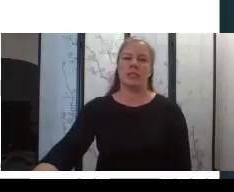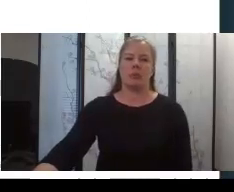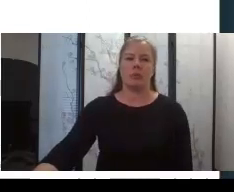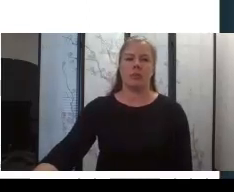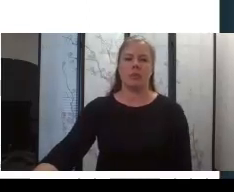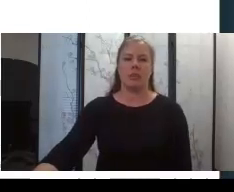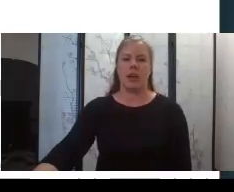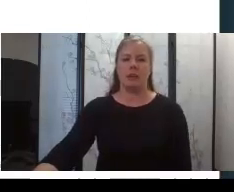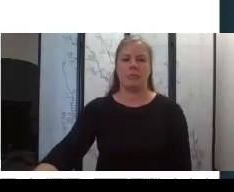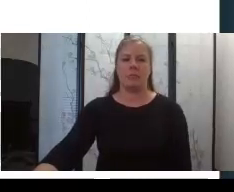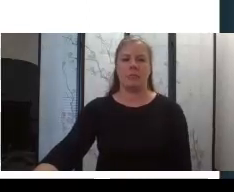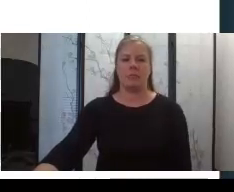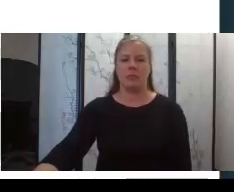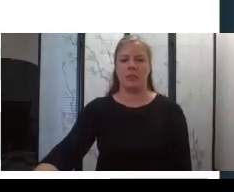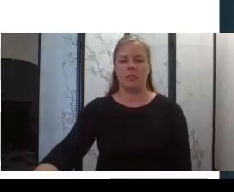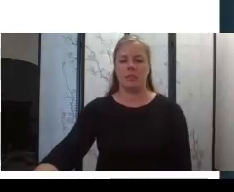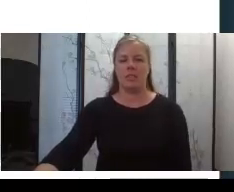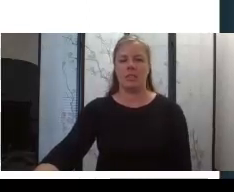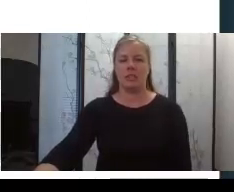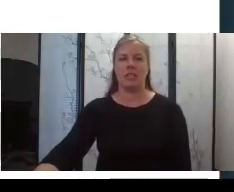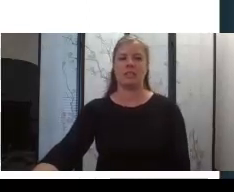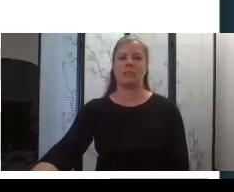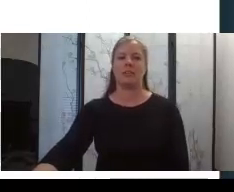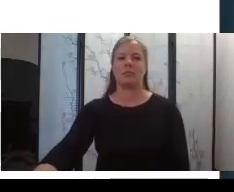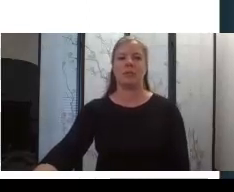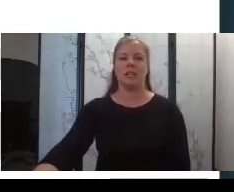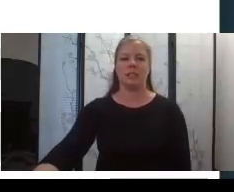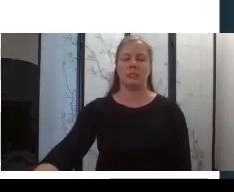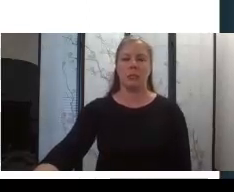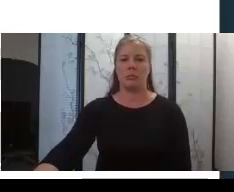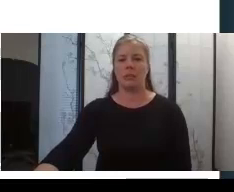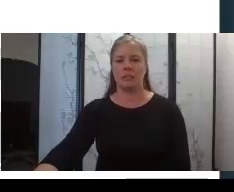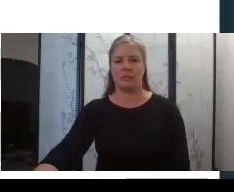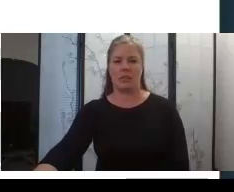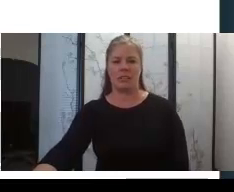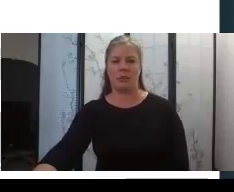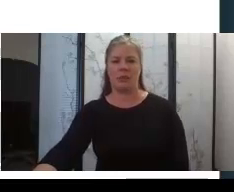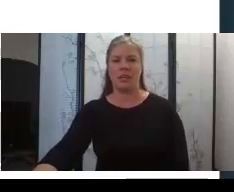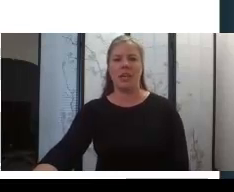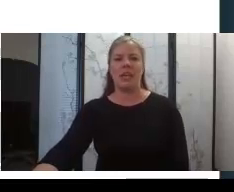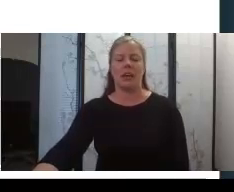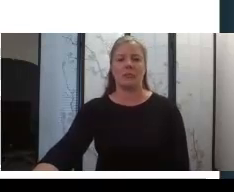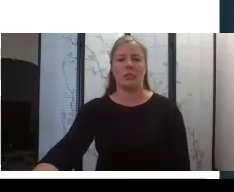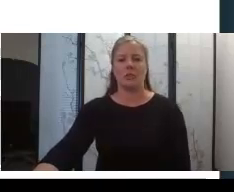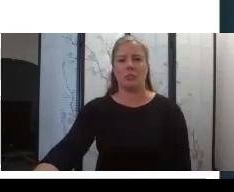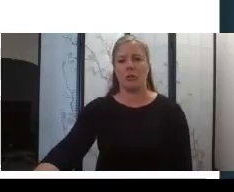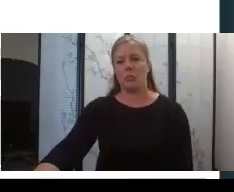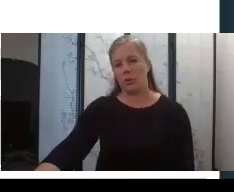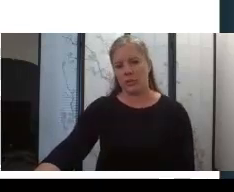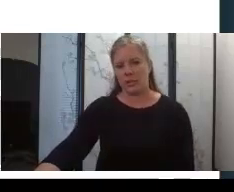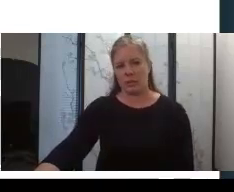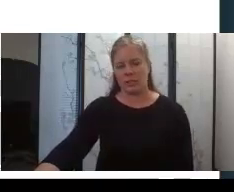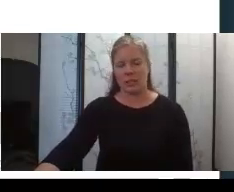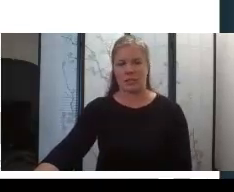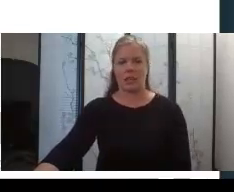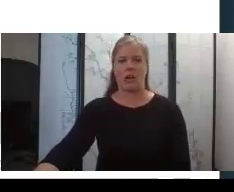So examples, some of these contingencies, possibilities, probabilities of things happening. So some of our